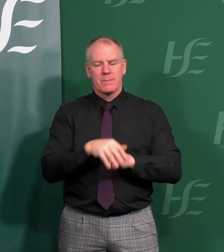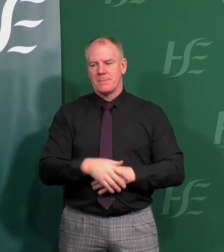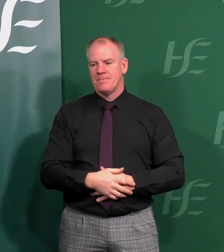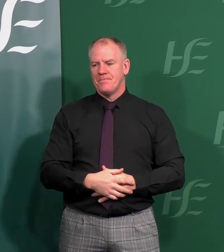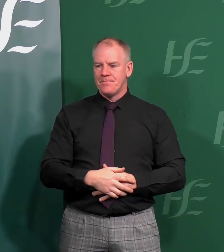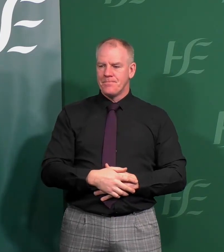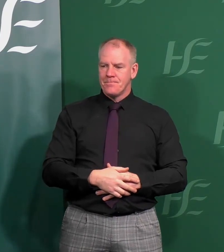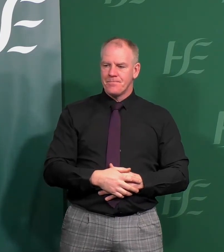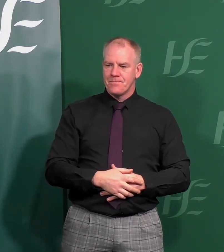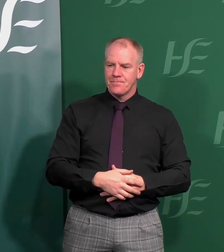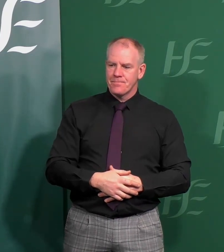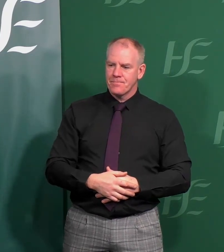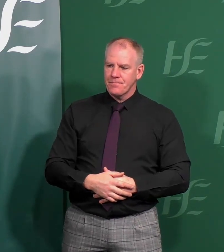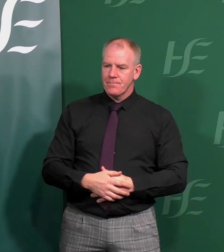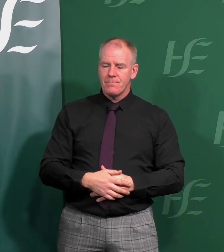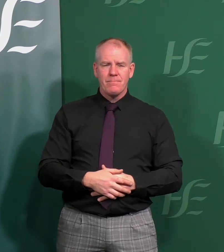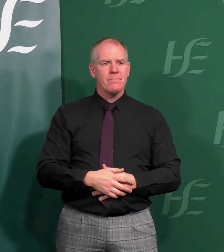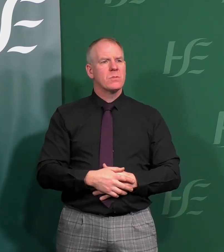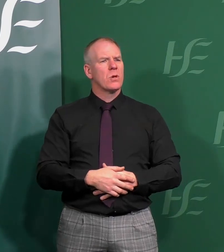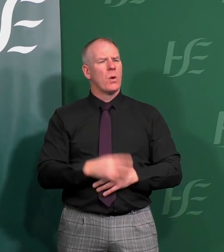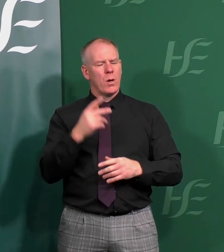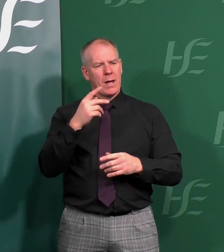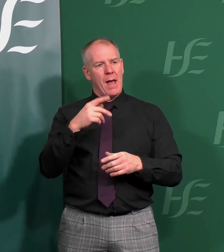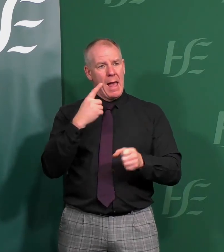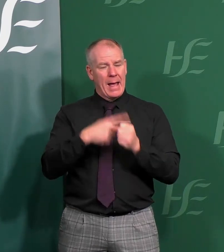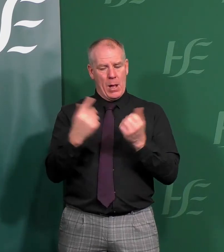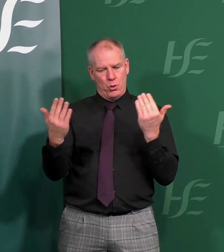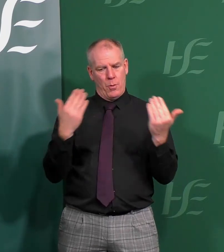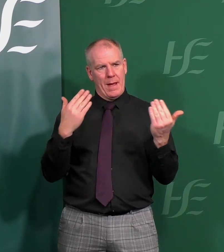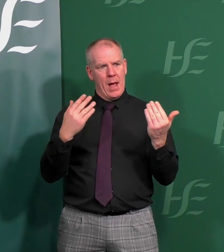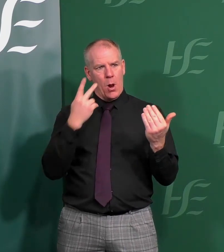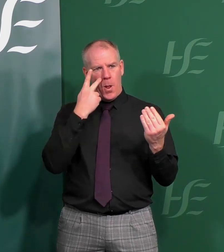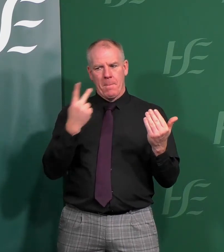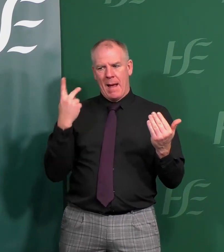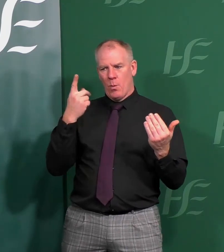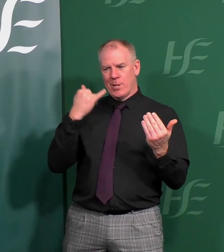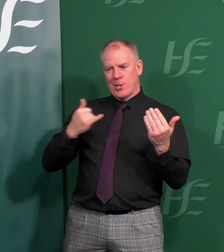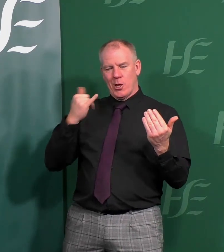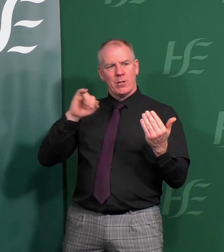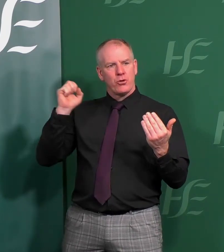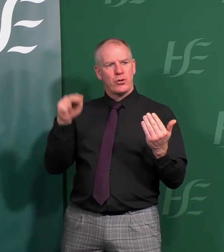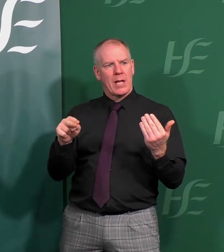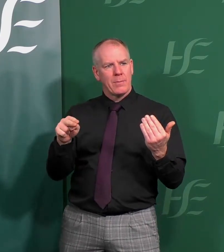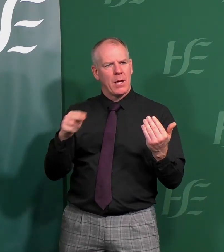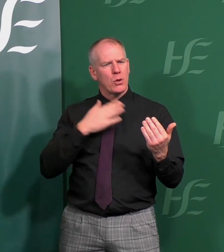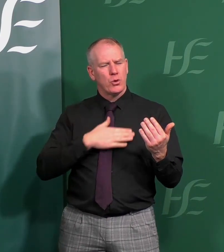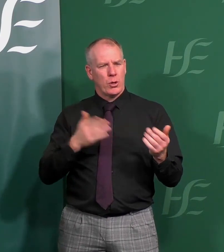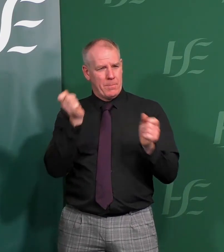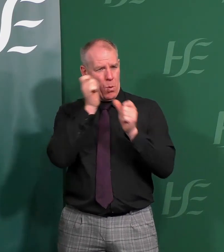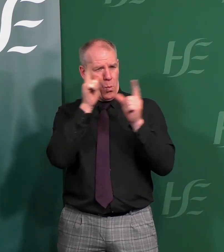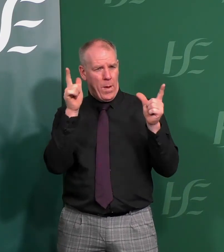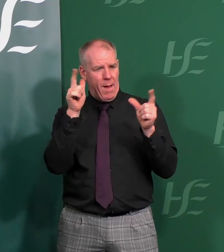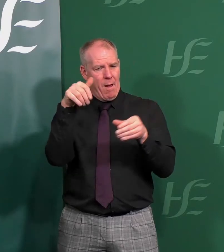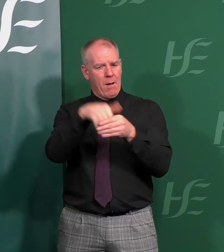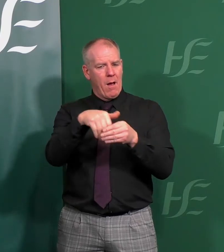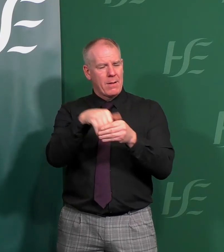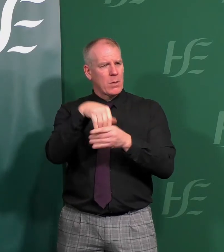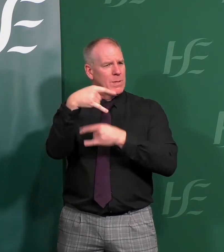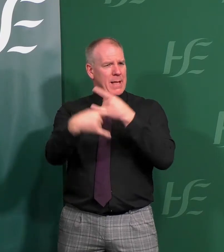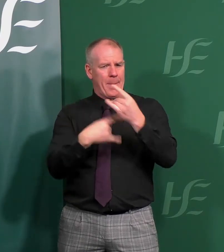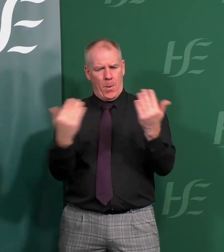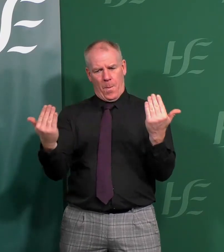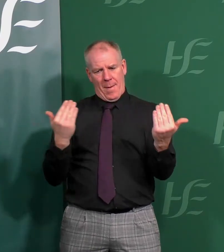Just in terms of looking back at January last year, again, just to put on scale a few points that might help put context and things also where we